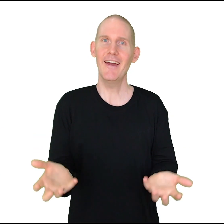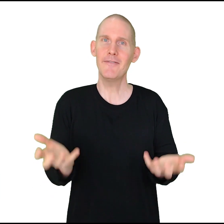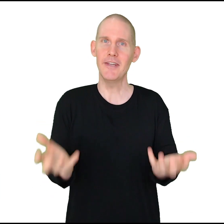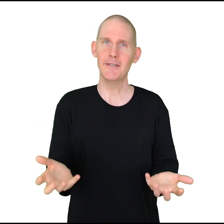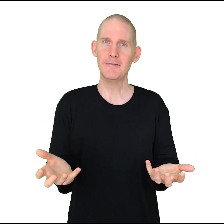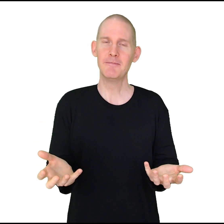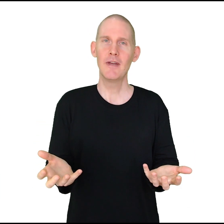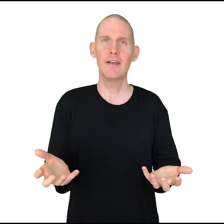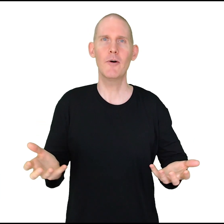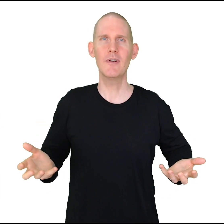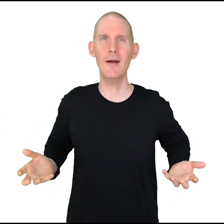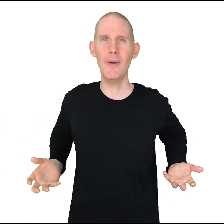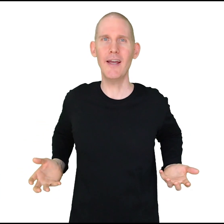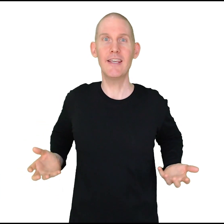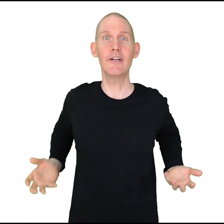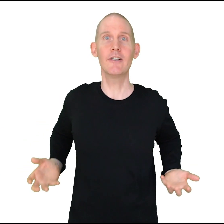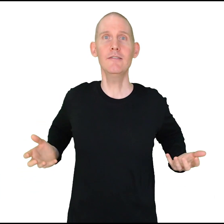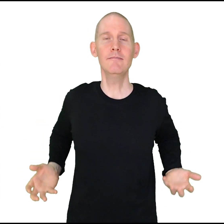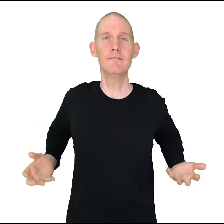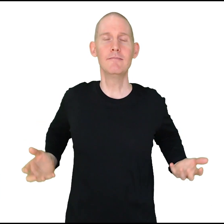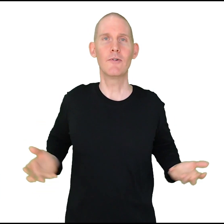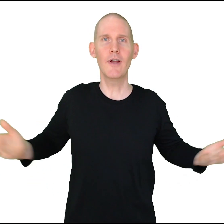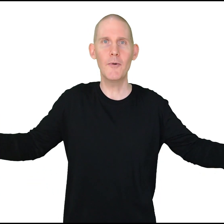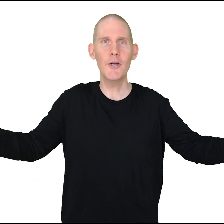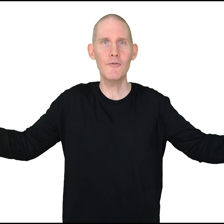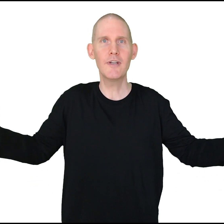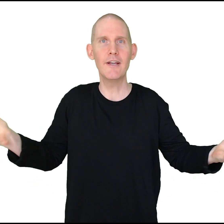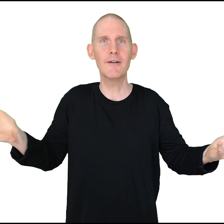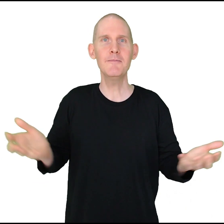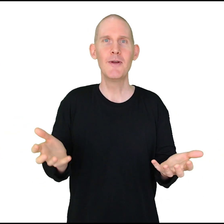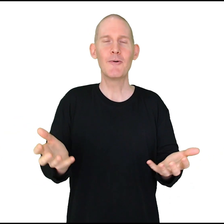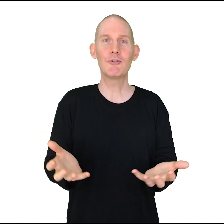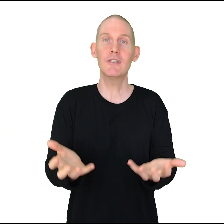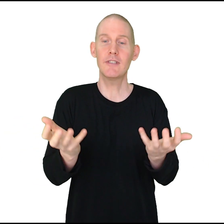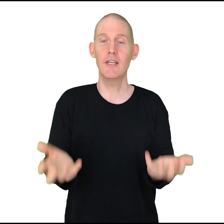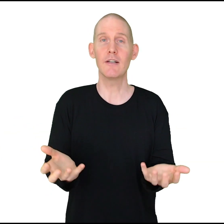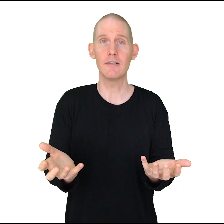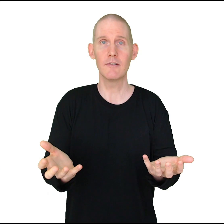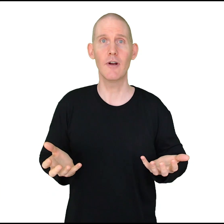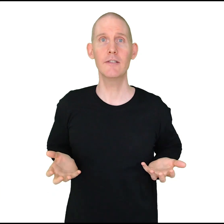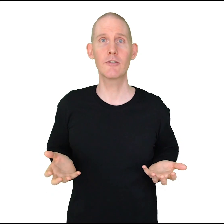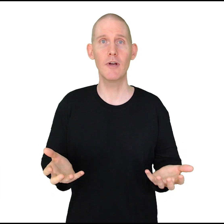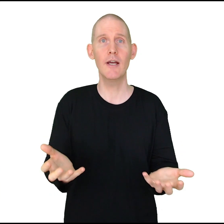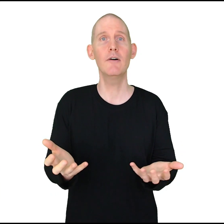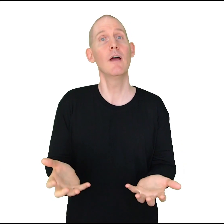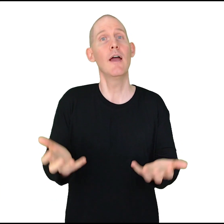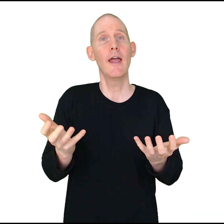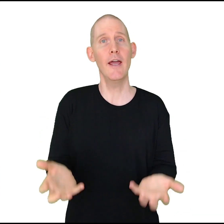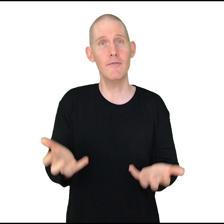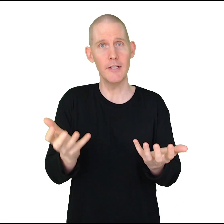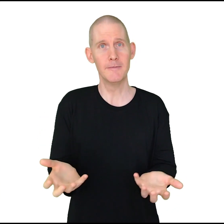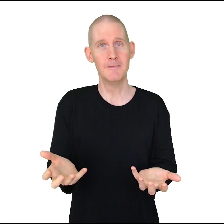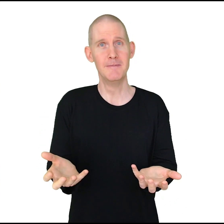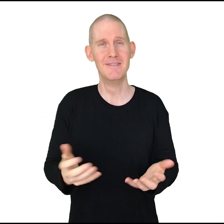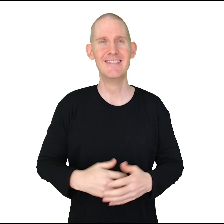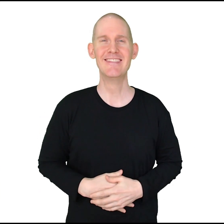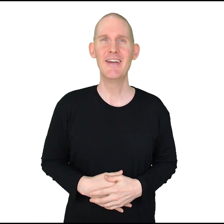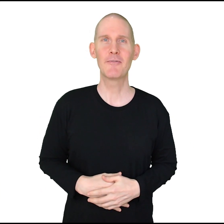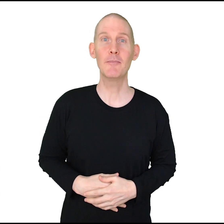Heavy. Now we're not back here. We're not way over here. We're just here, right? Straight out, heavy. From the